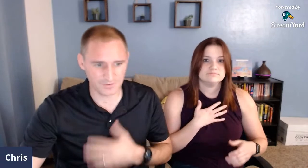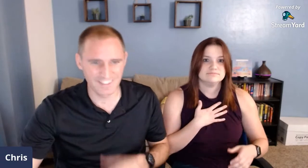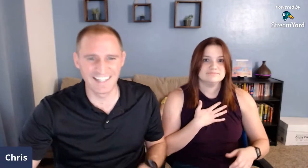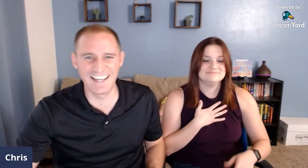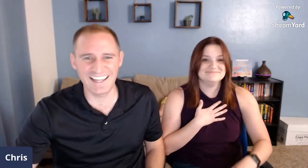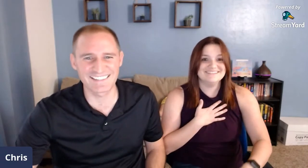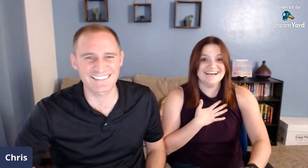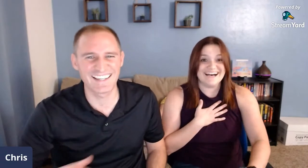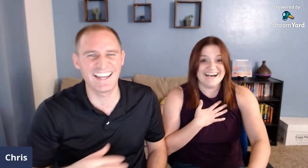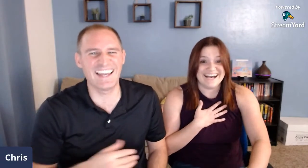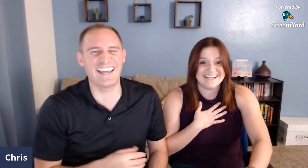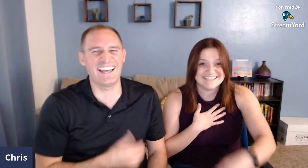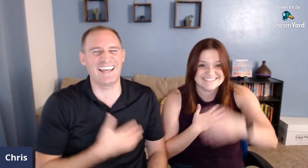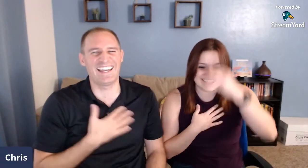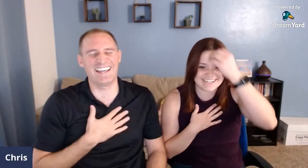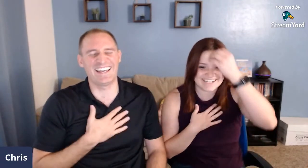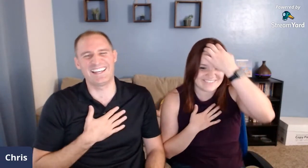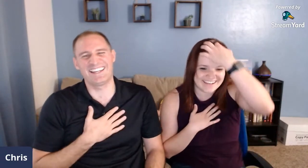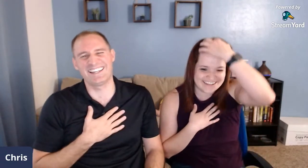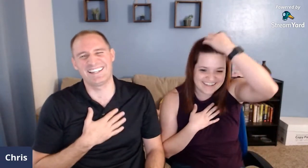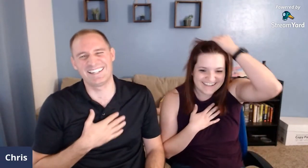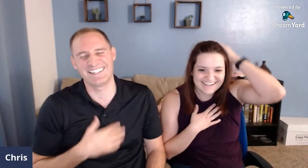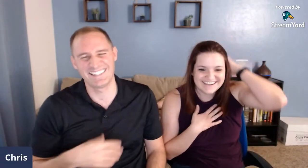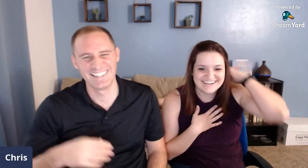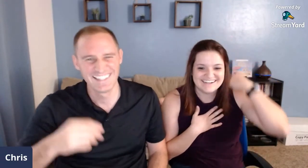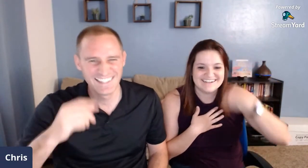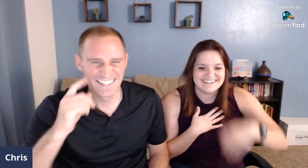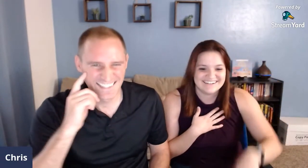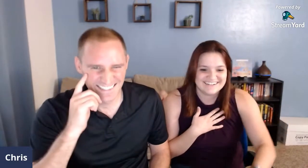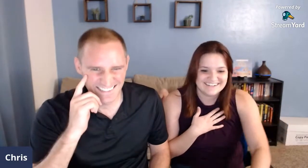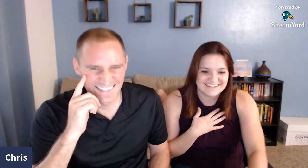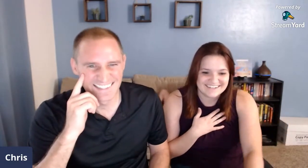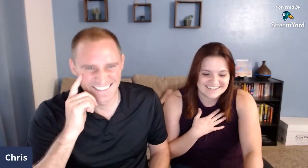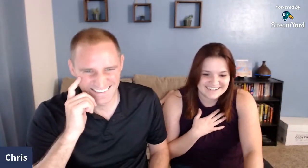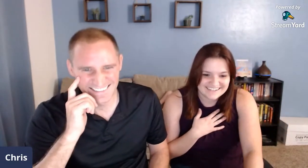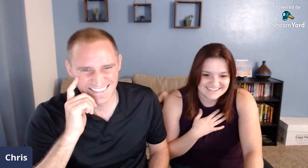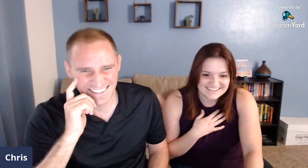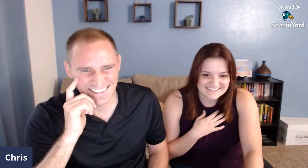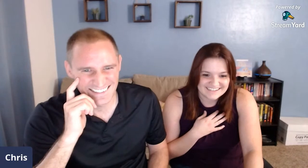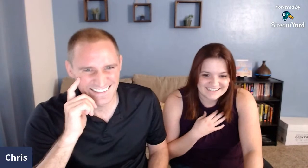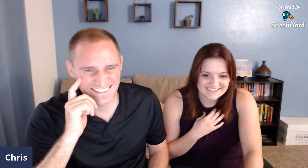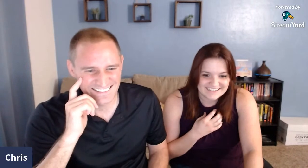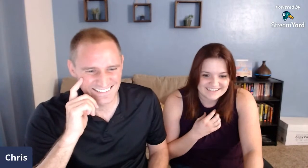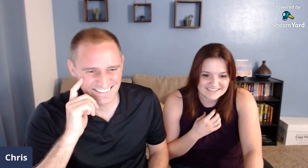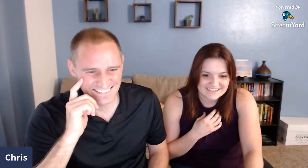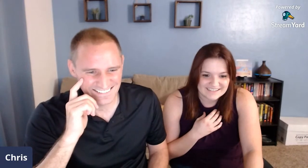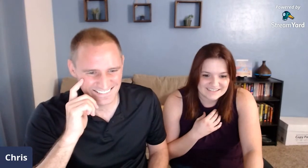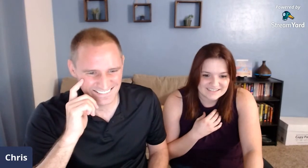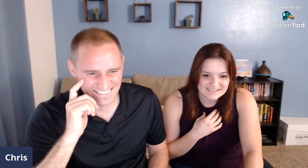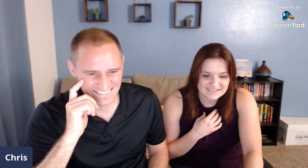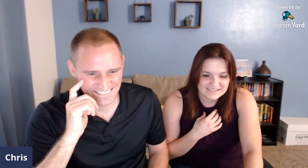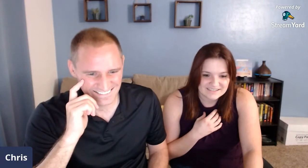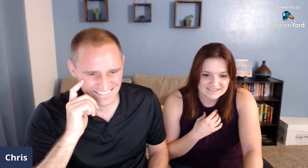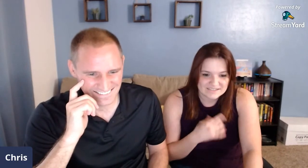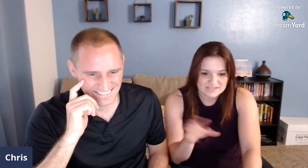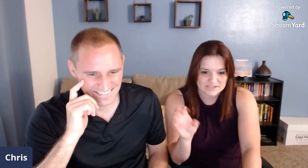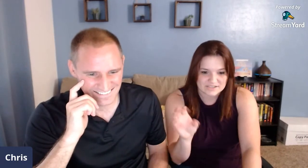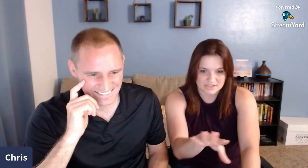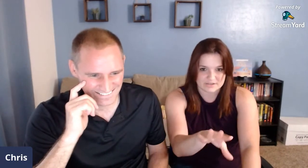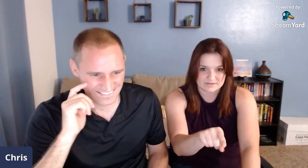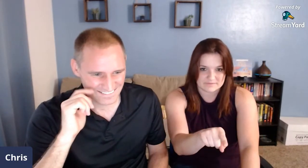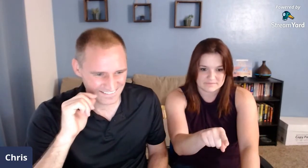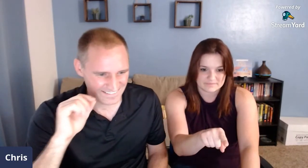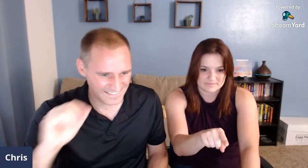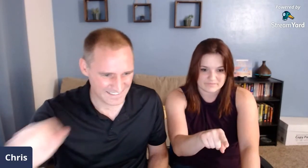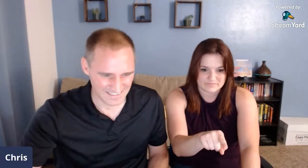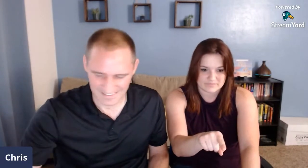Johnny, sorry. Before we go into the rooms, I'd like to show something that I just received in the mail today.